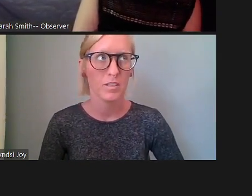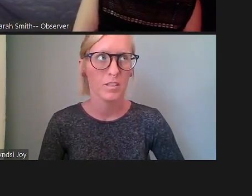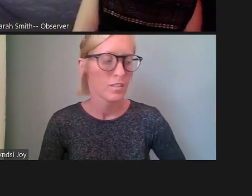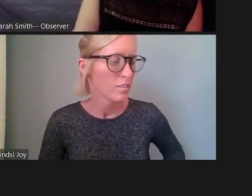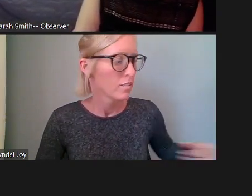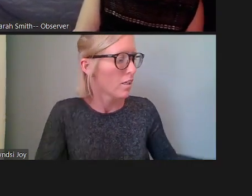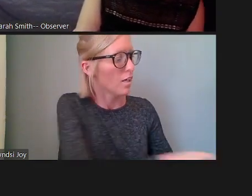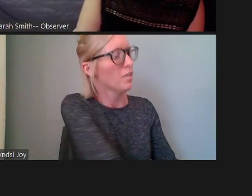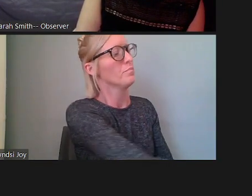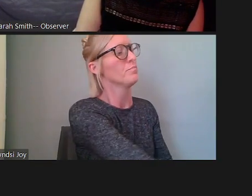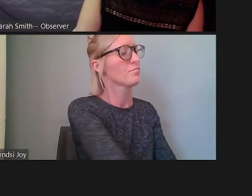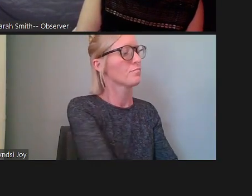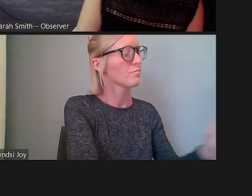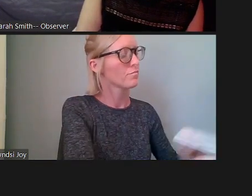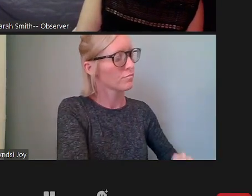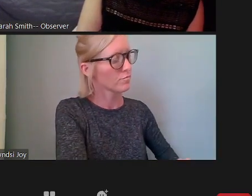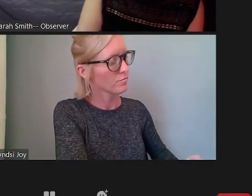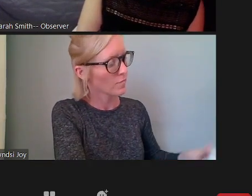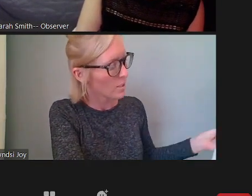name.